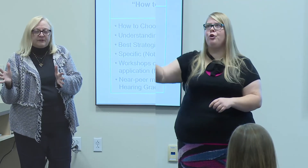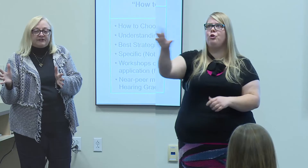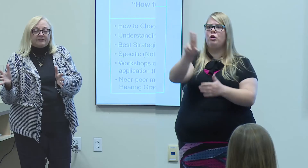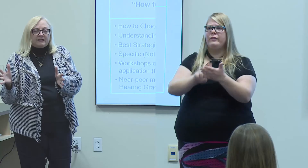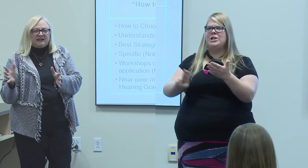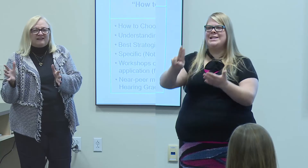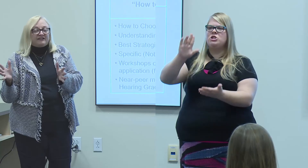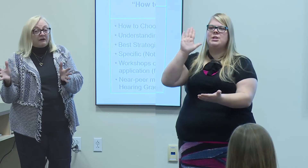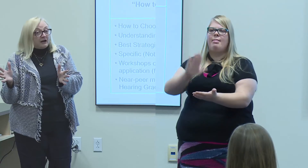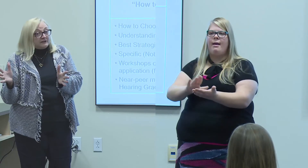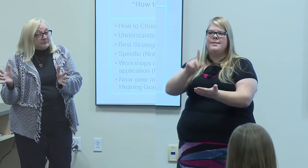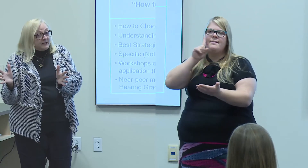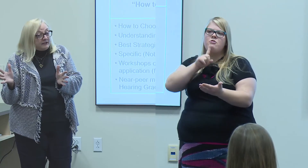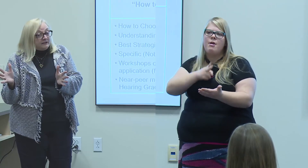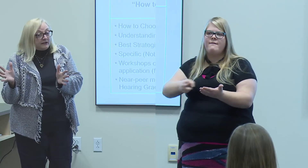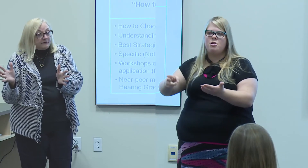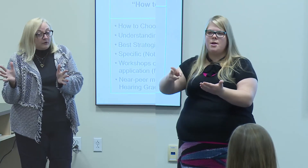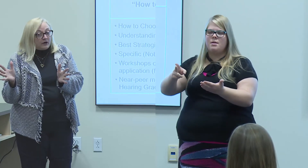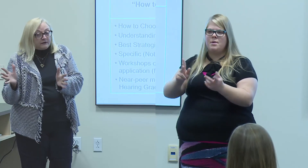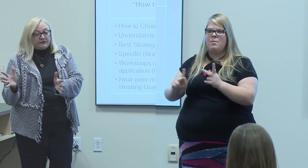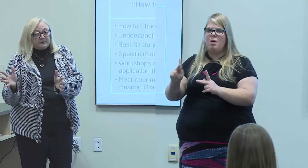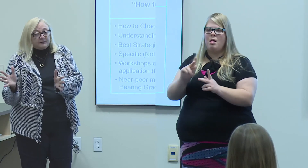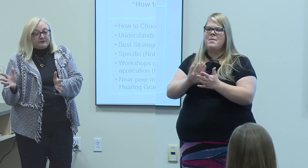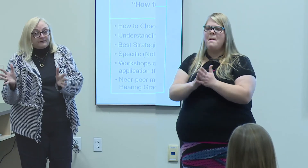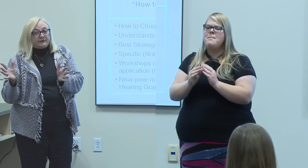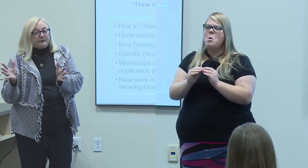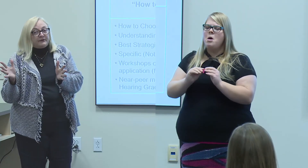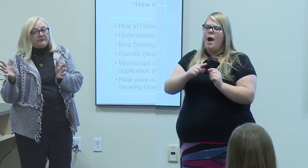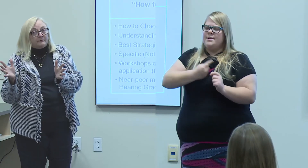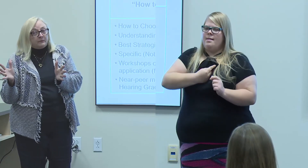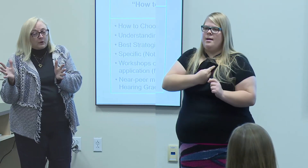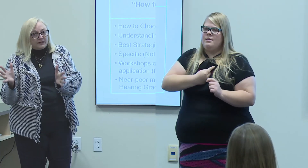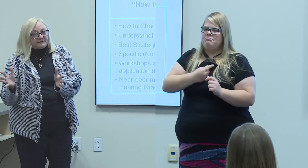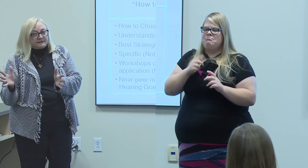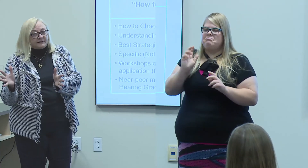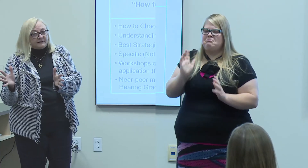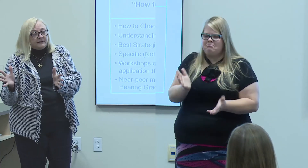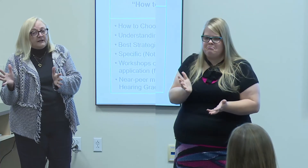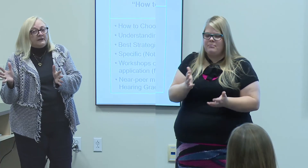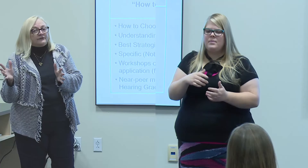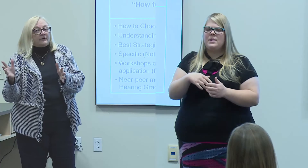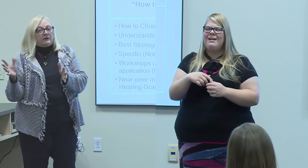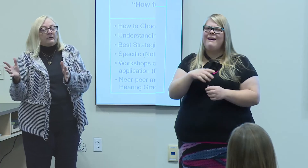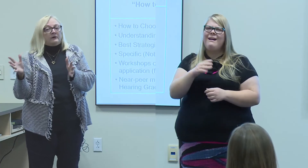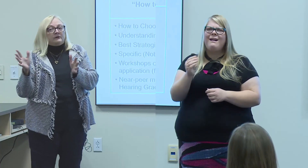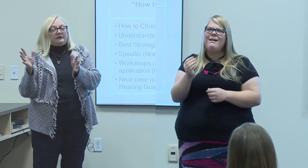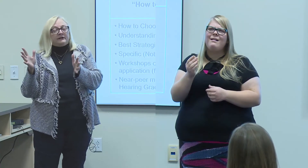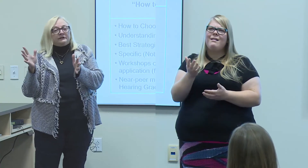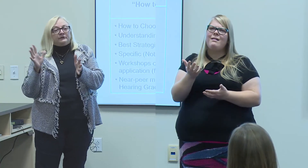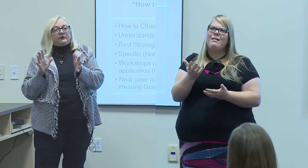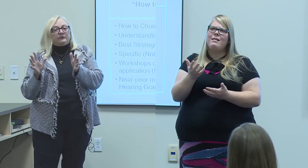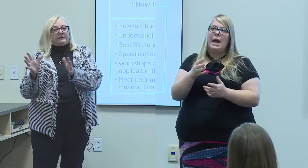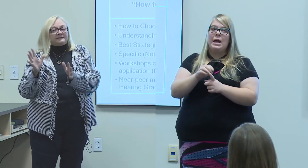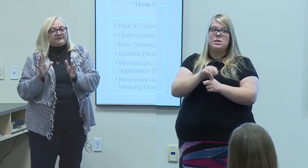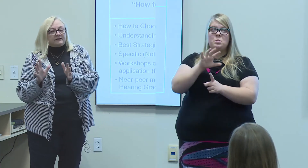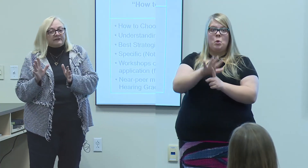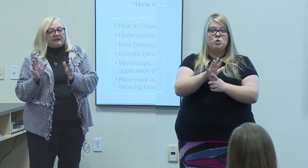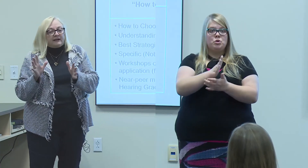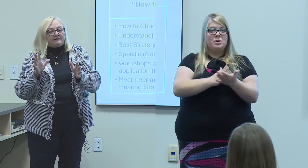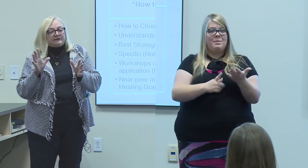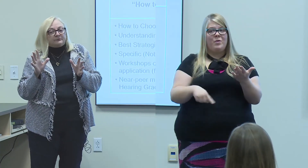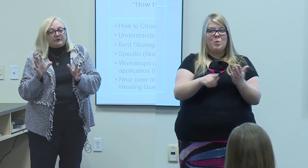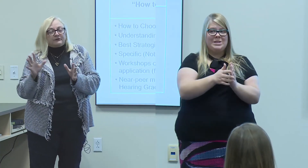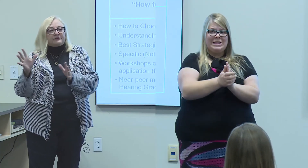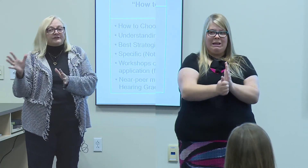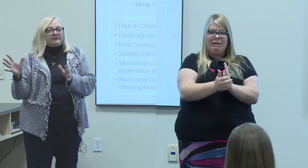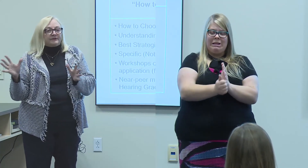institution for a PhD, there aren't as many deaf or hard of hearing people, so you become more isolated. So, and you don't necessarily